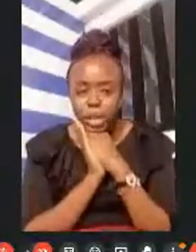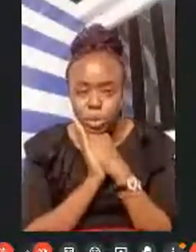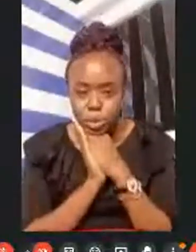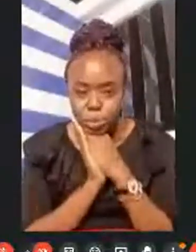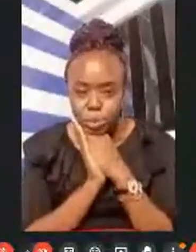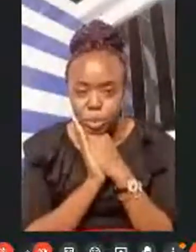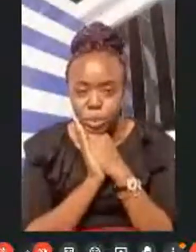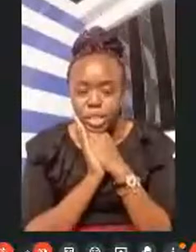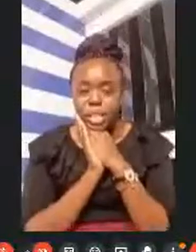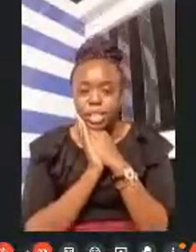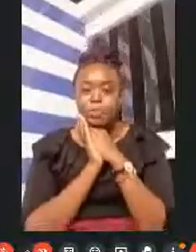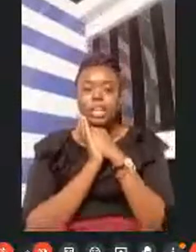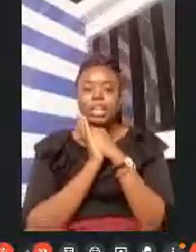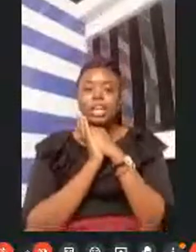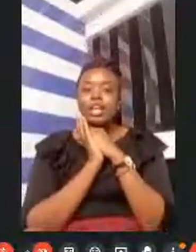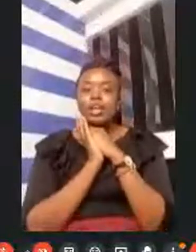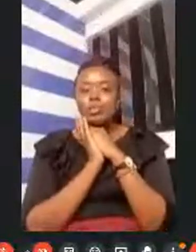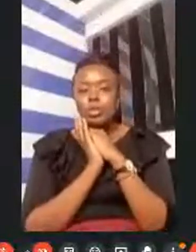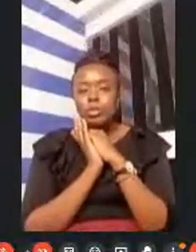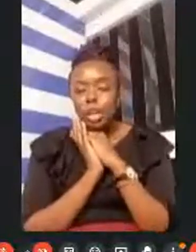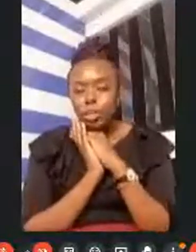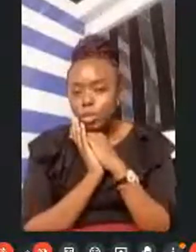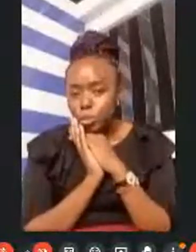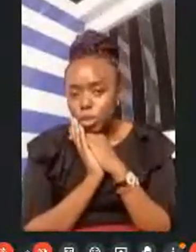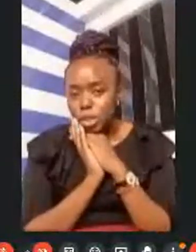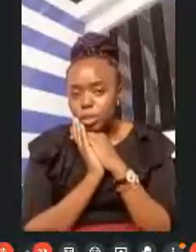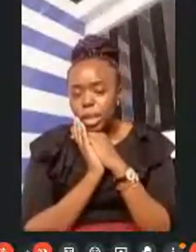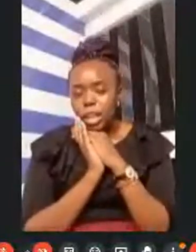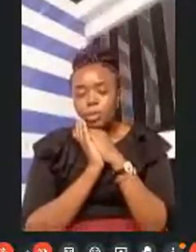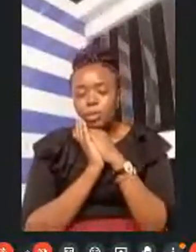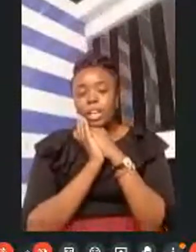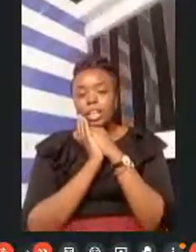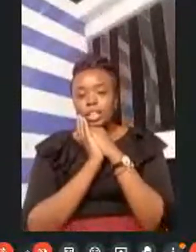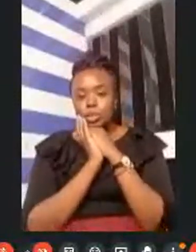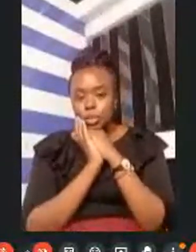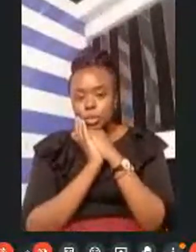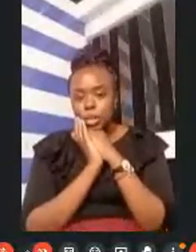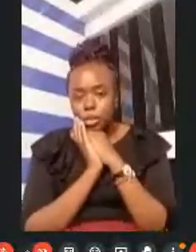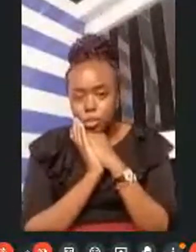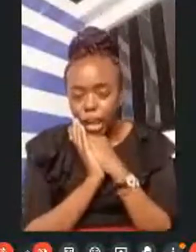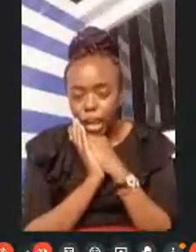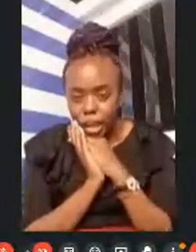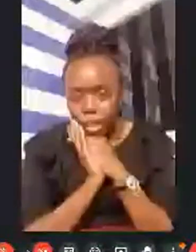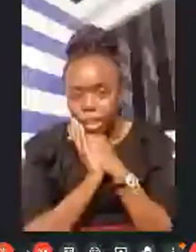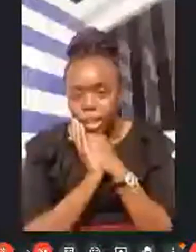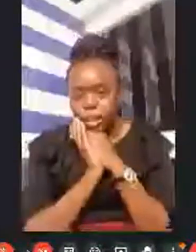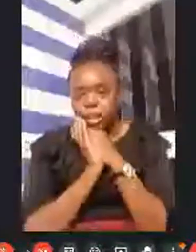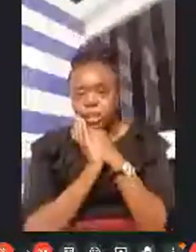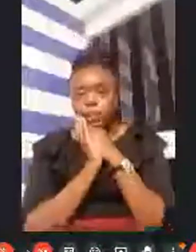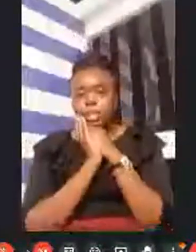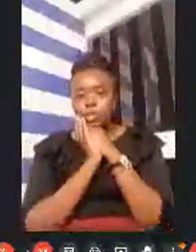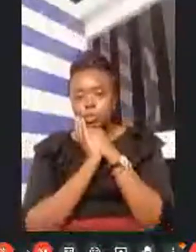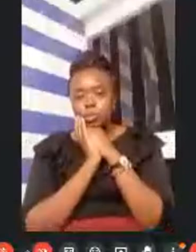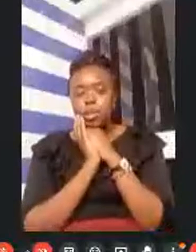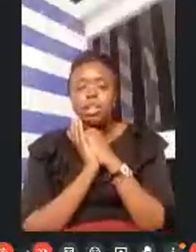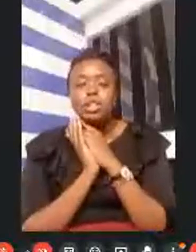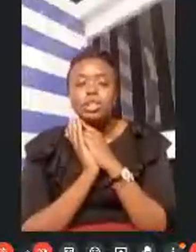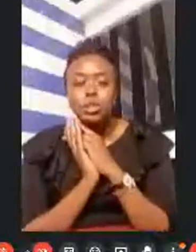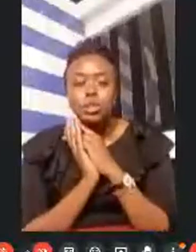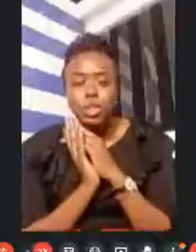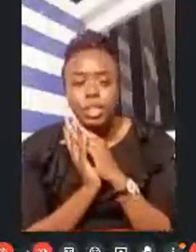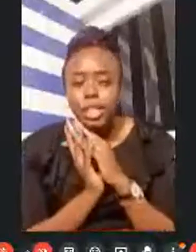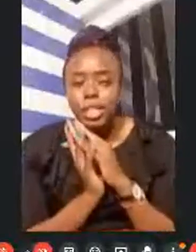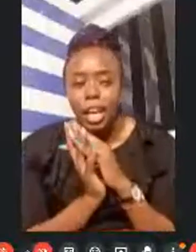show to us what we've been doing since Monday. Before I don't want to proceed with another topic for today, that we'll do it